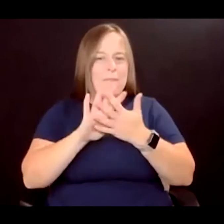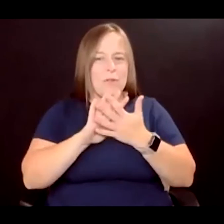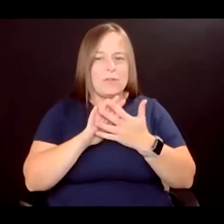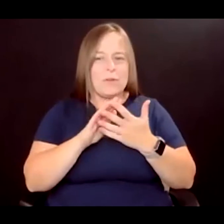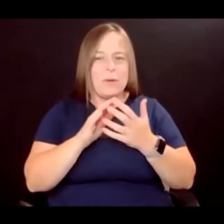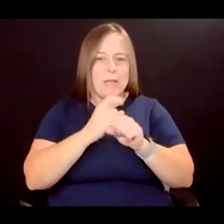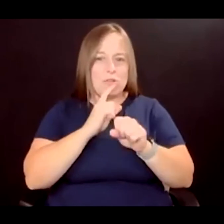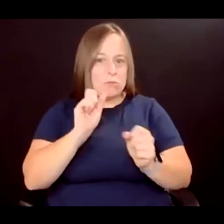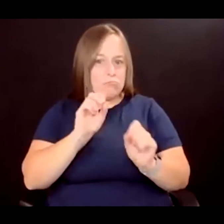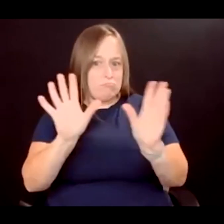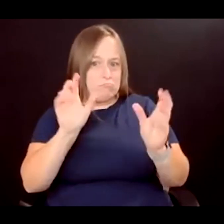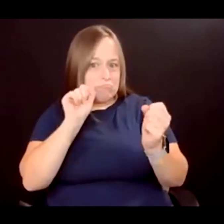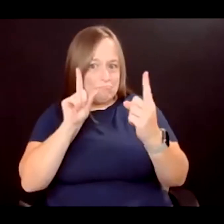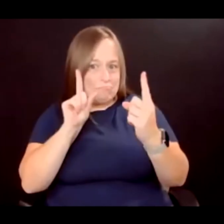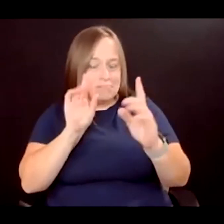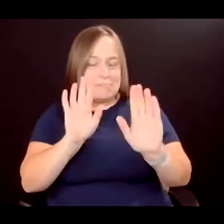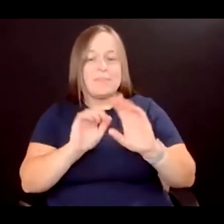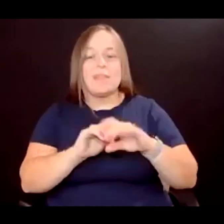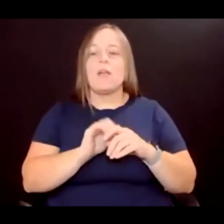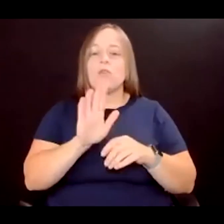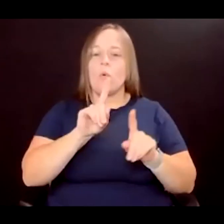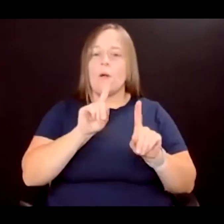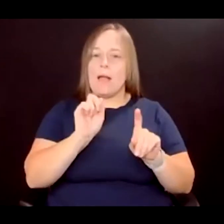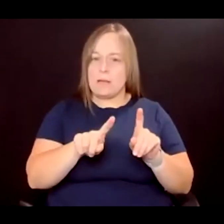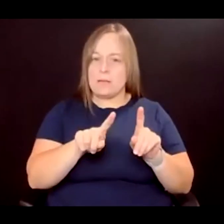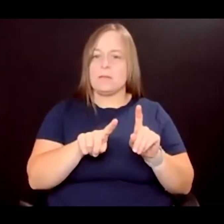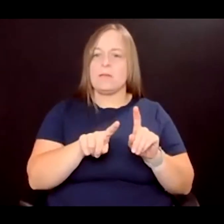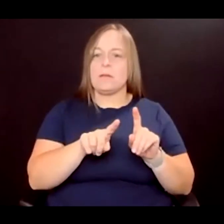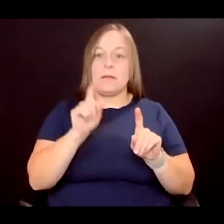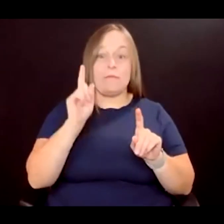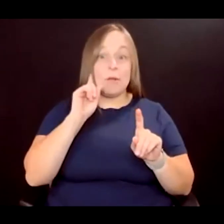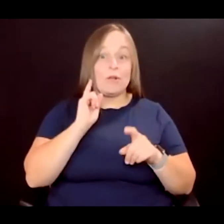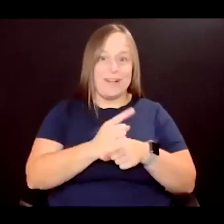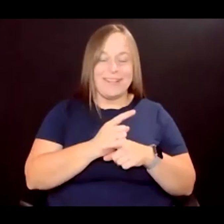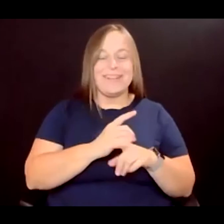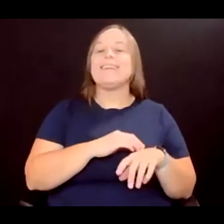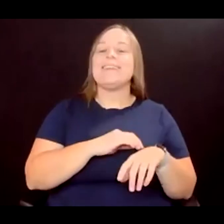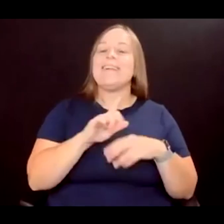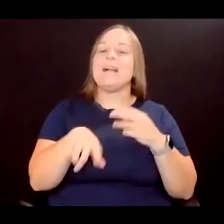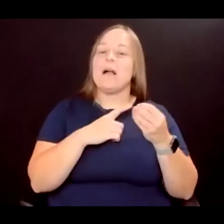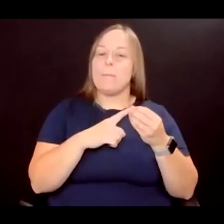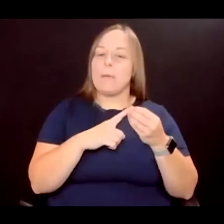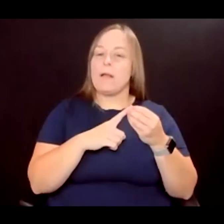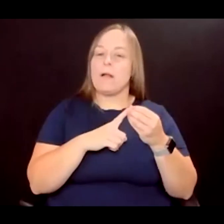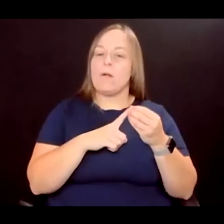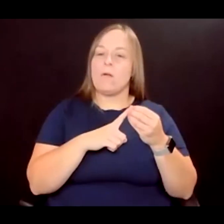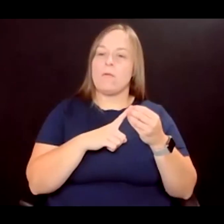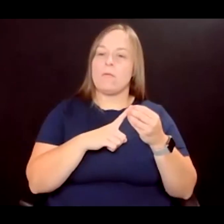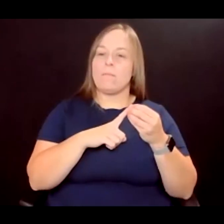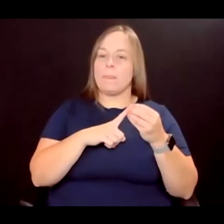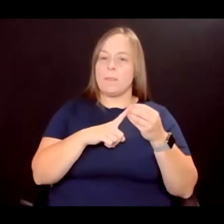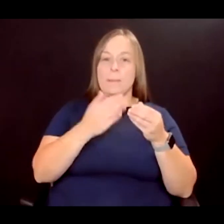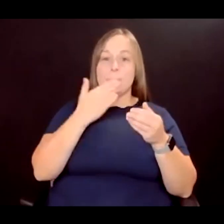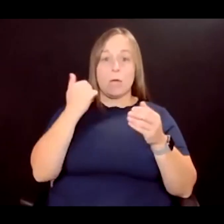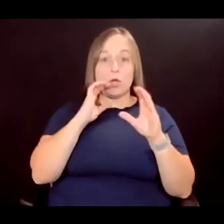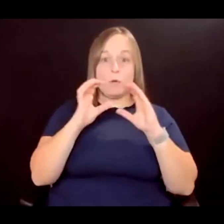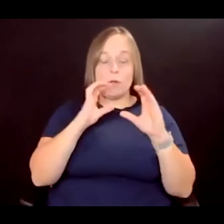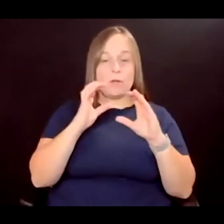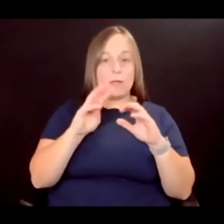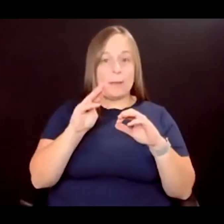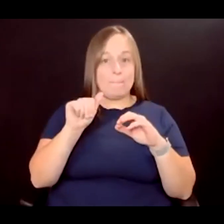Hills neighborhood, and I've been here for about 4 years. I enjoy living in Albany, and my